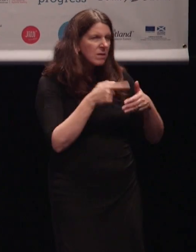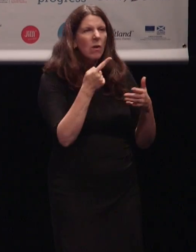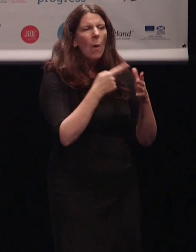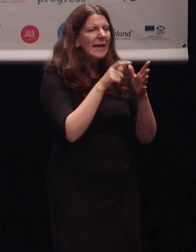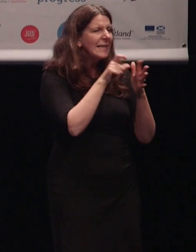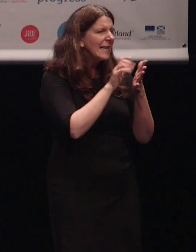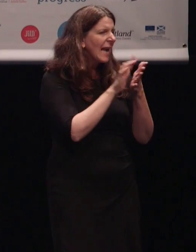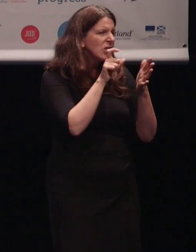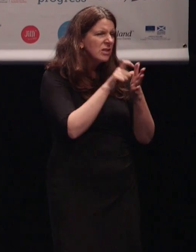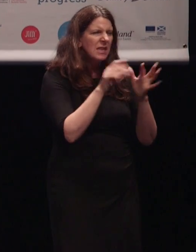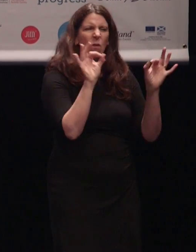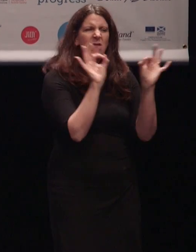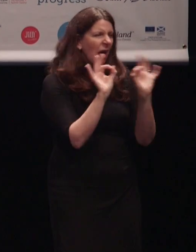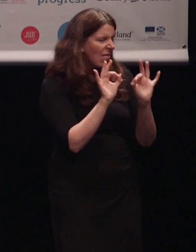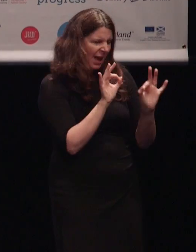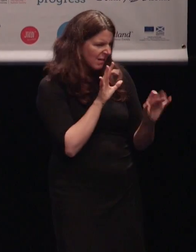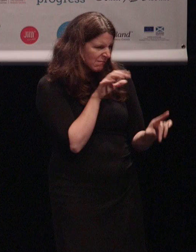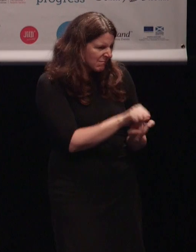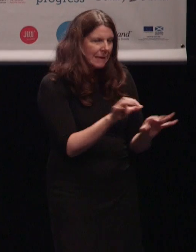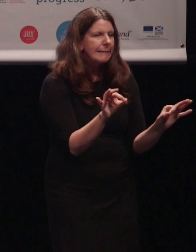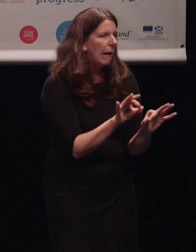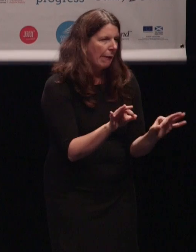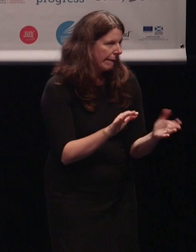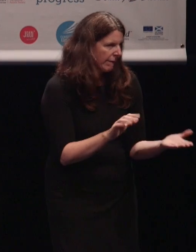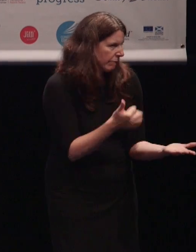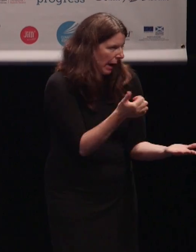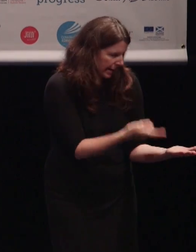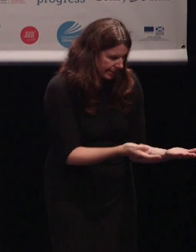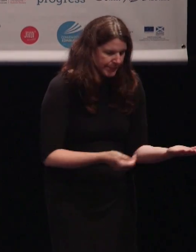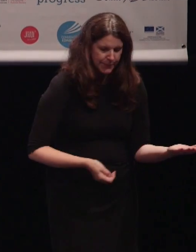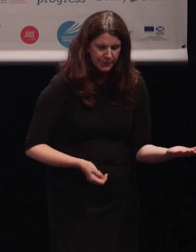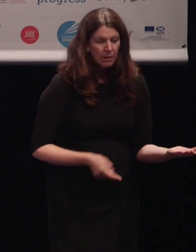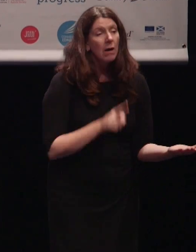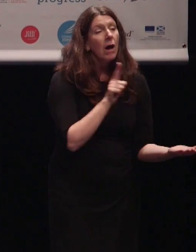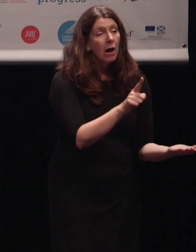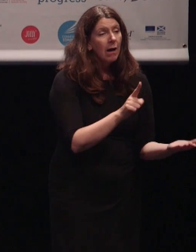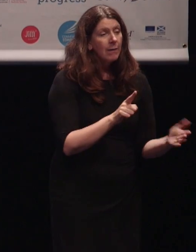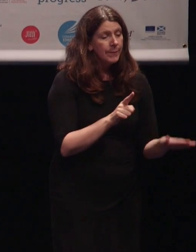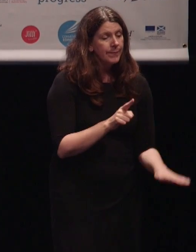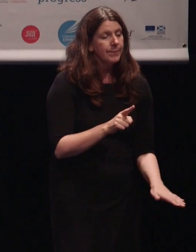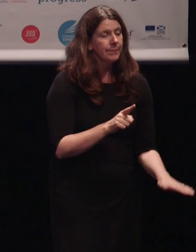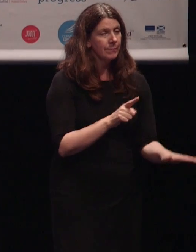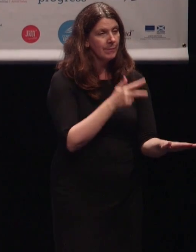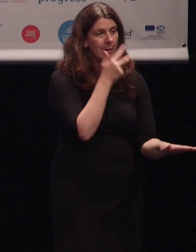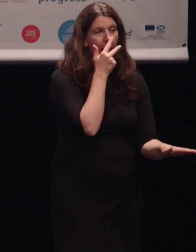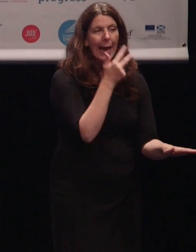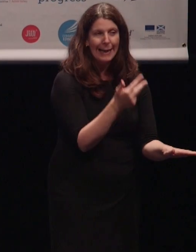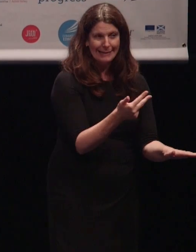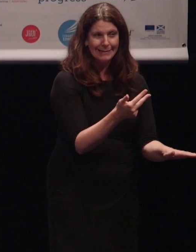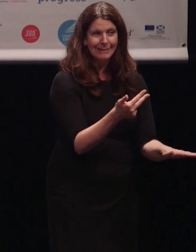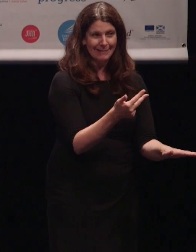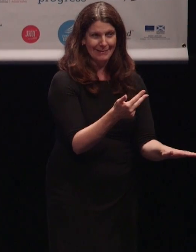any other neuropsychiatric disorder until he was 8 years old, when he suddenly,